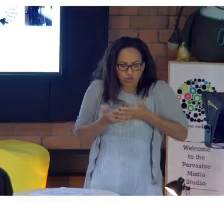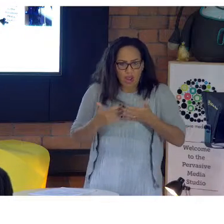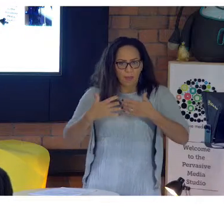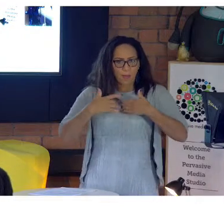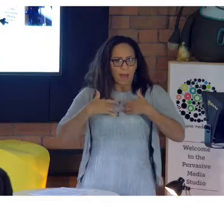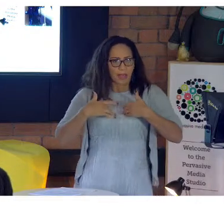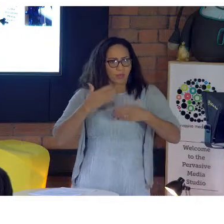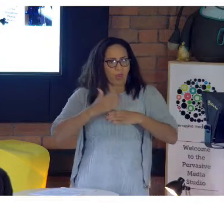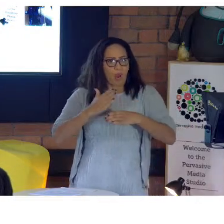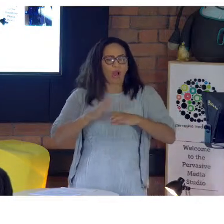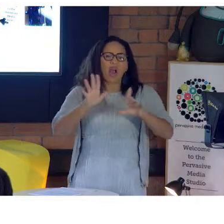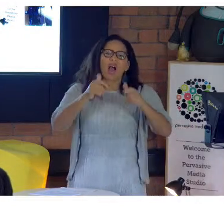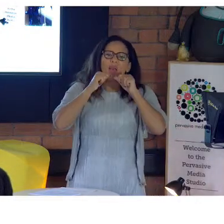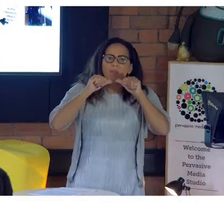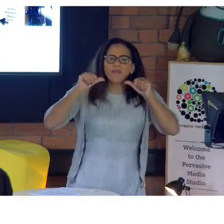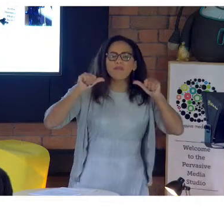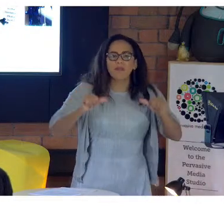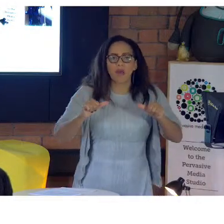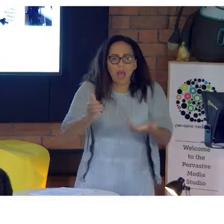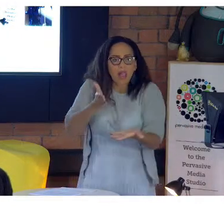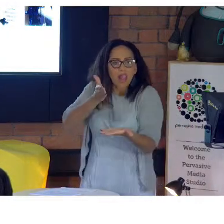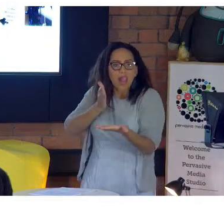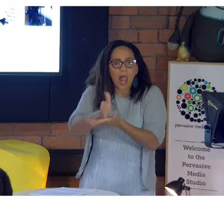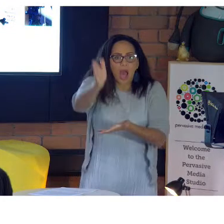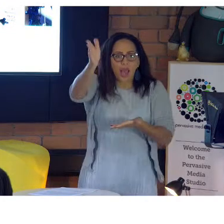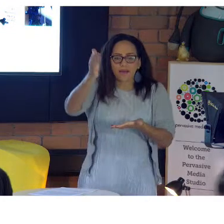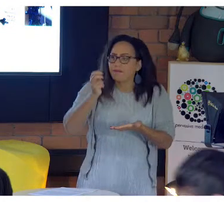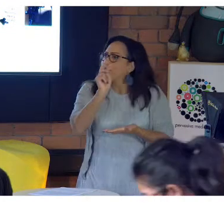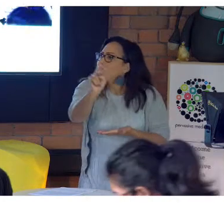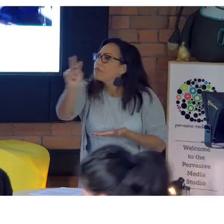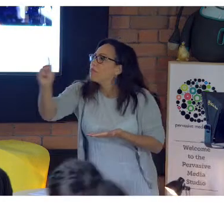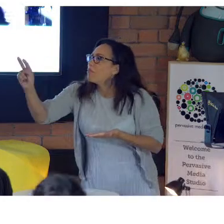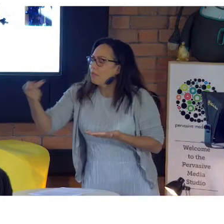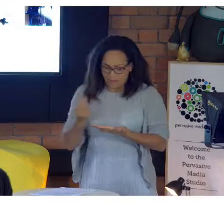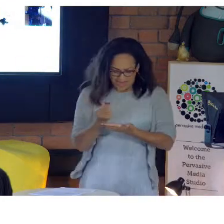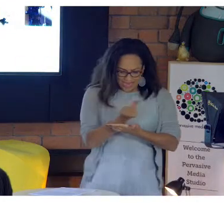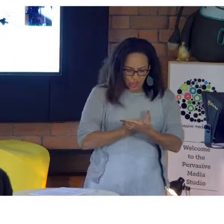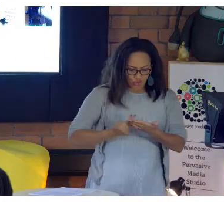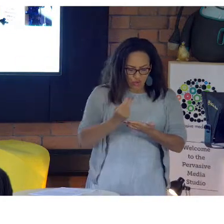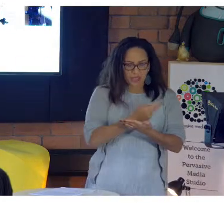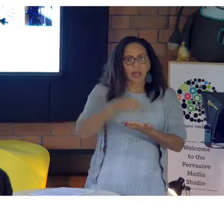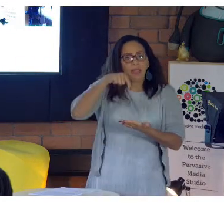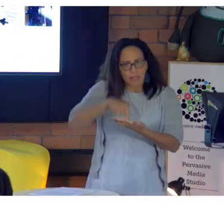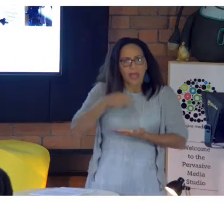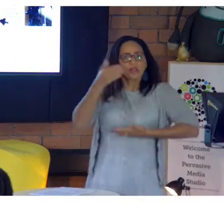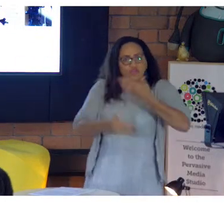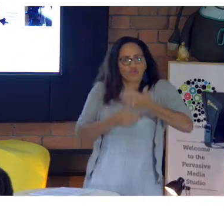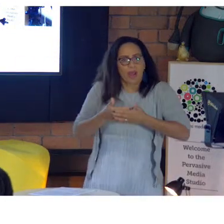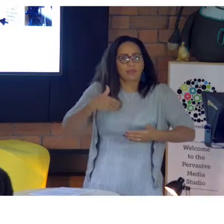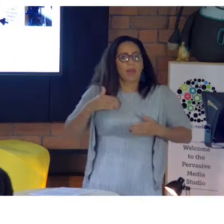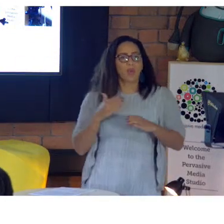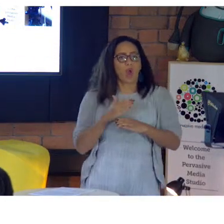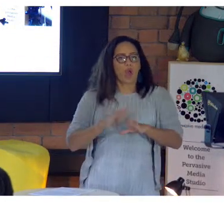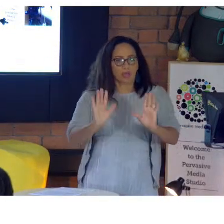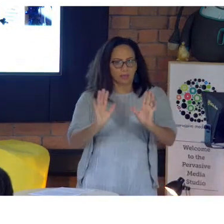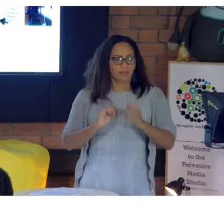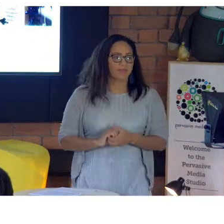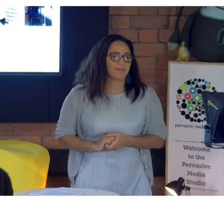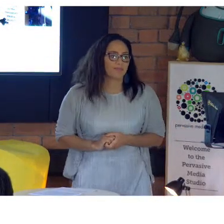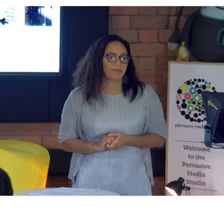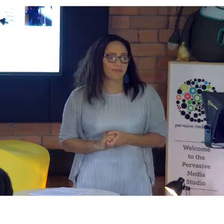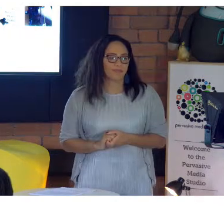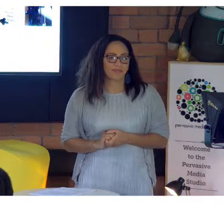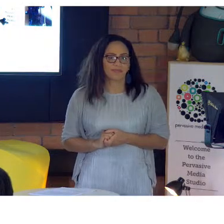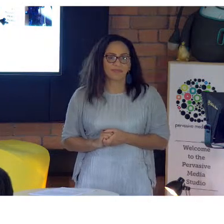personally using live illustration to talk about what I do. So it means, for example, that I will